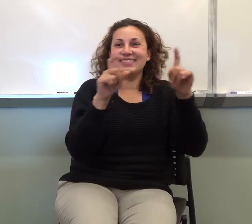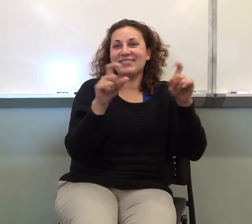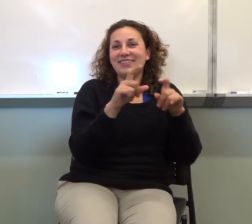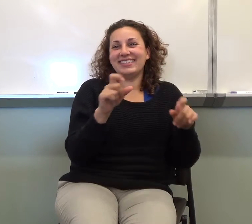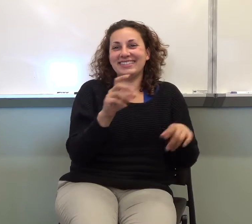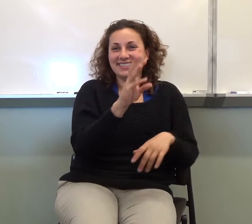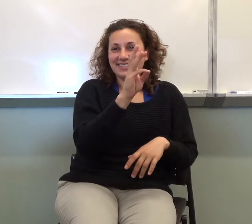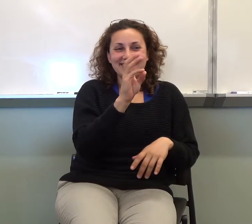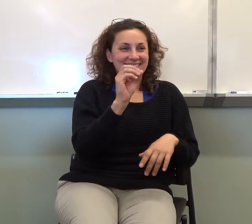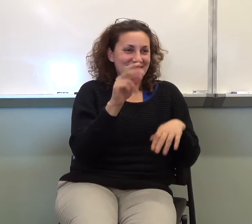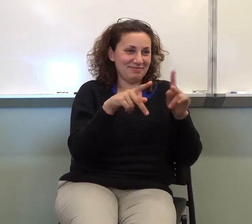other.